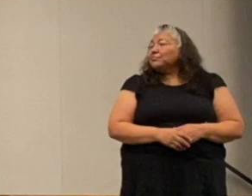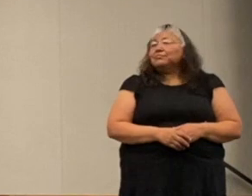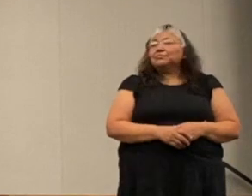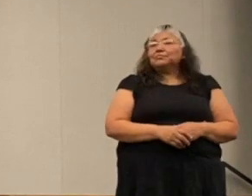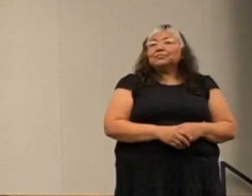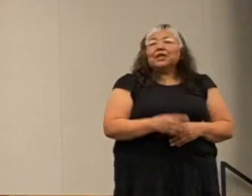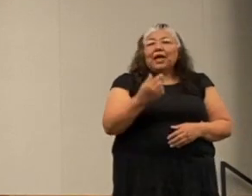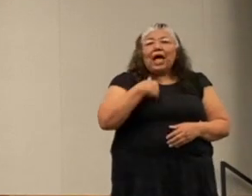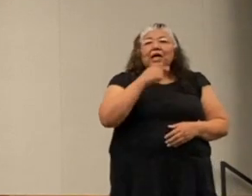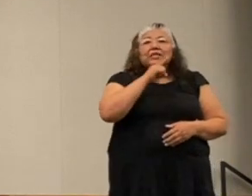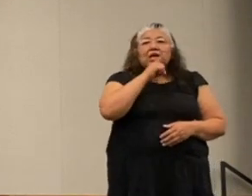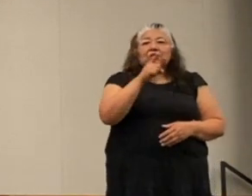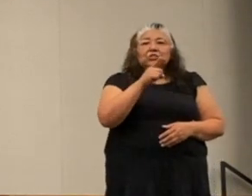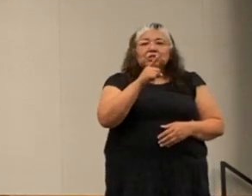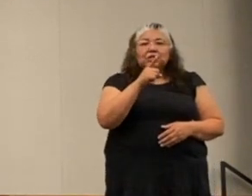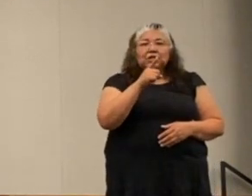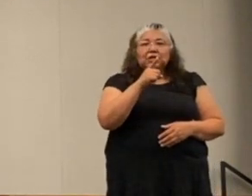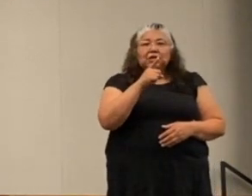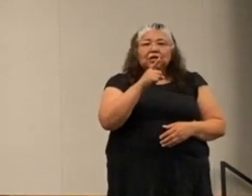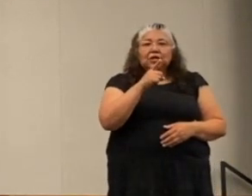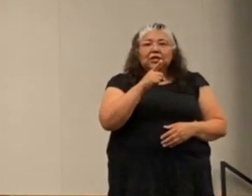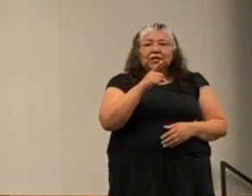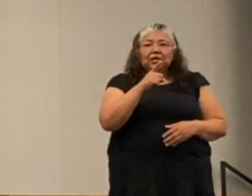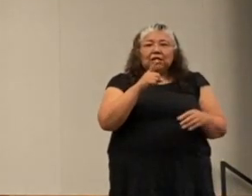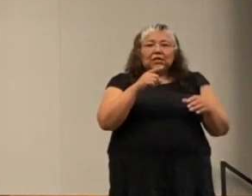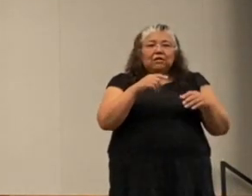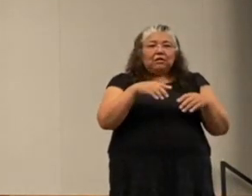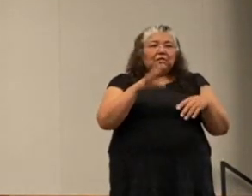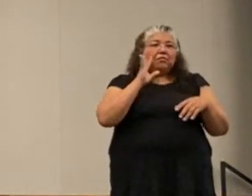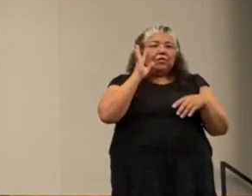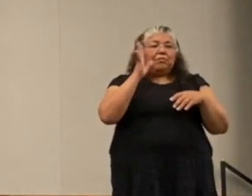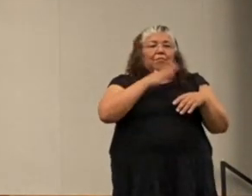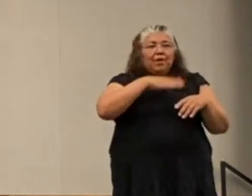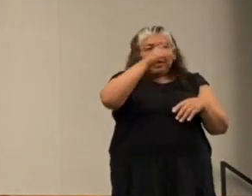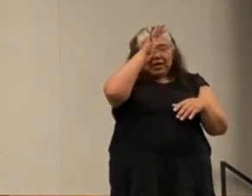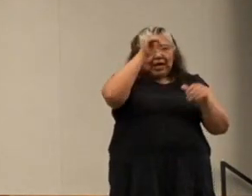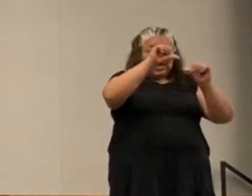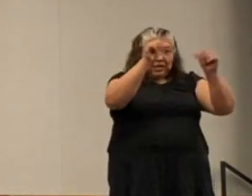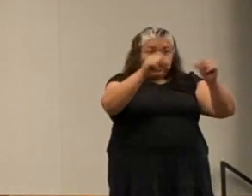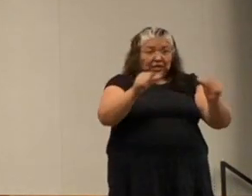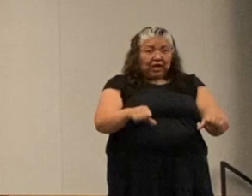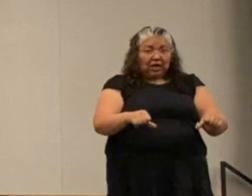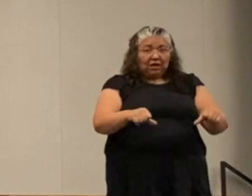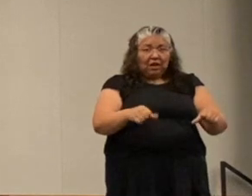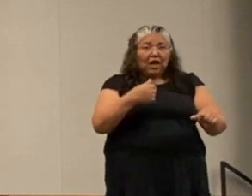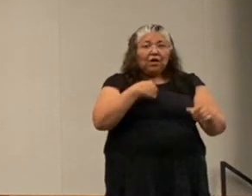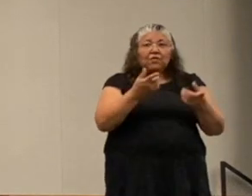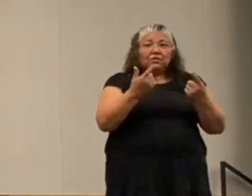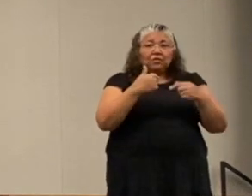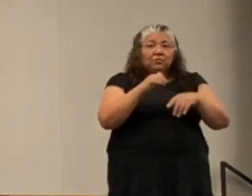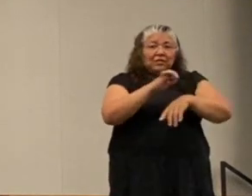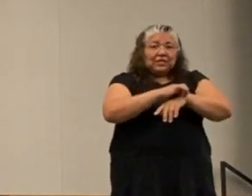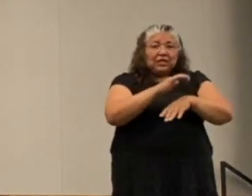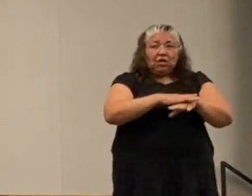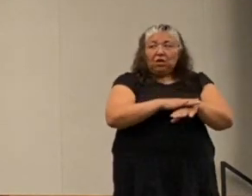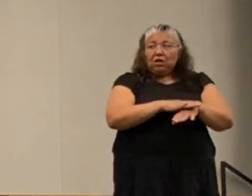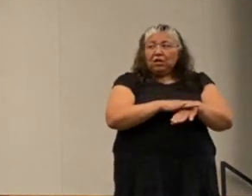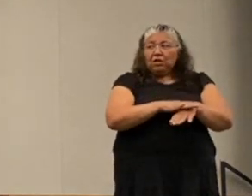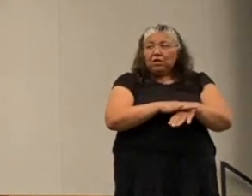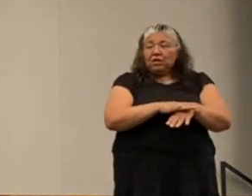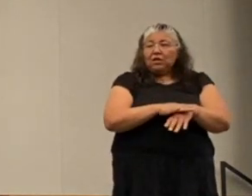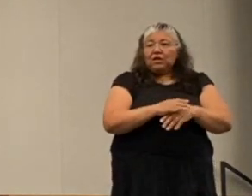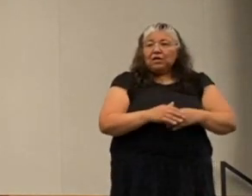I was actually making my dad an idol. I was coming to my dad with skin on and saying, Dad, what do you